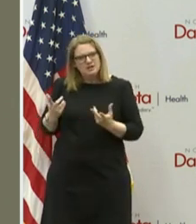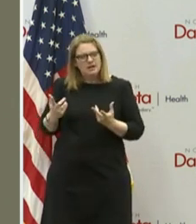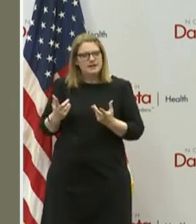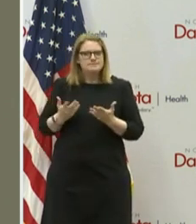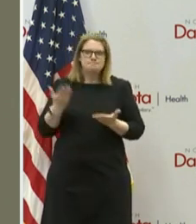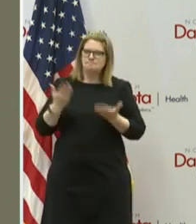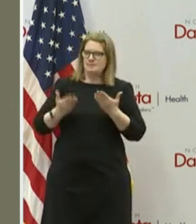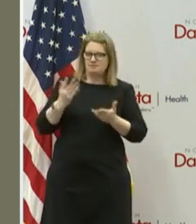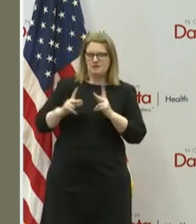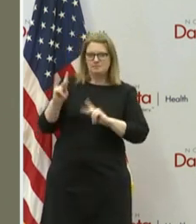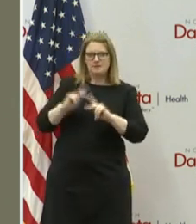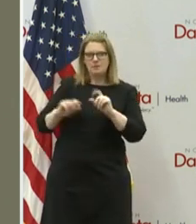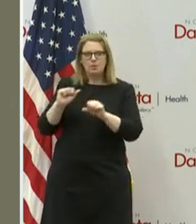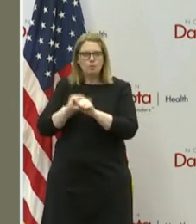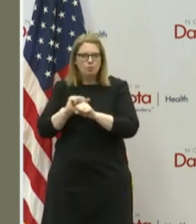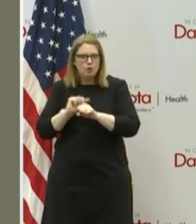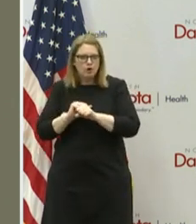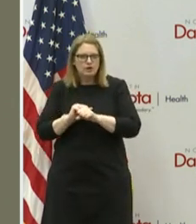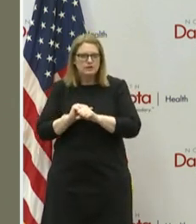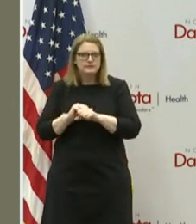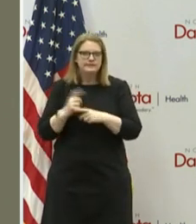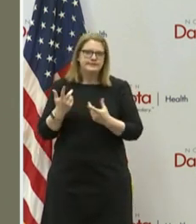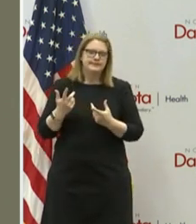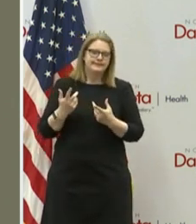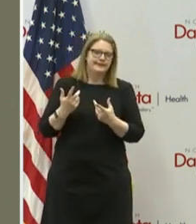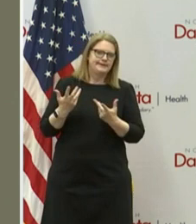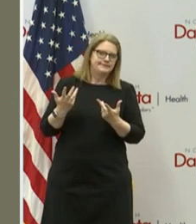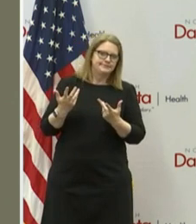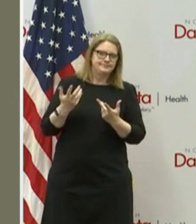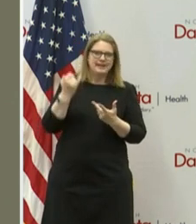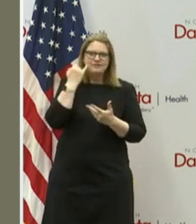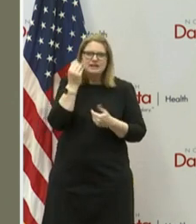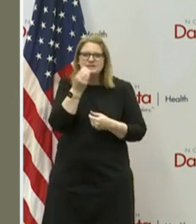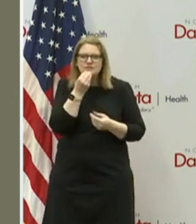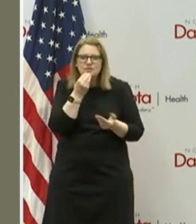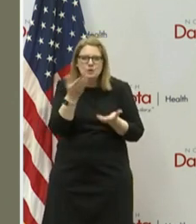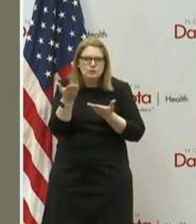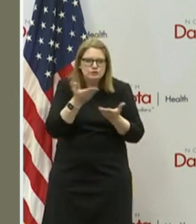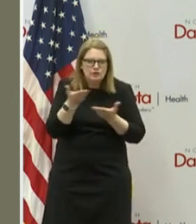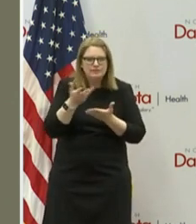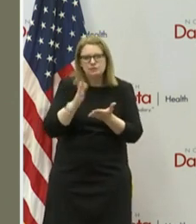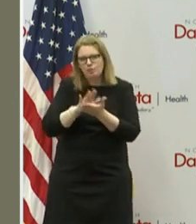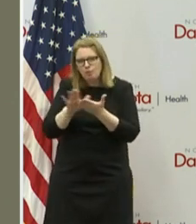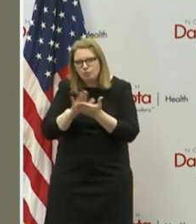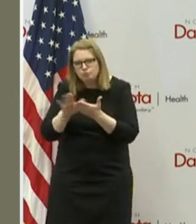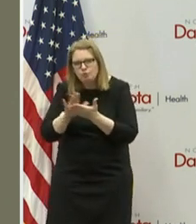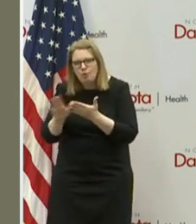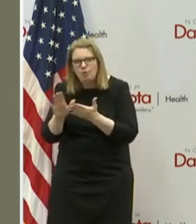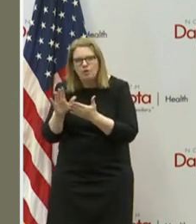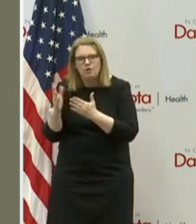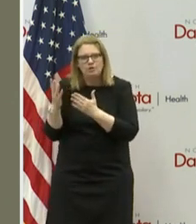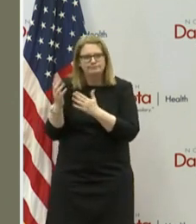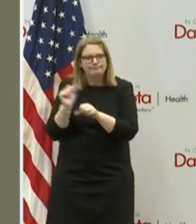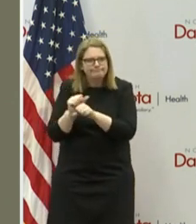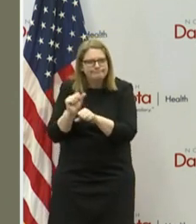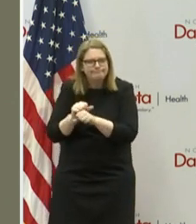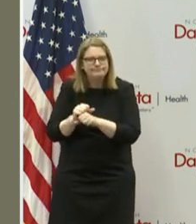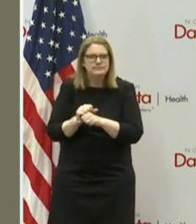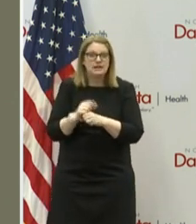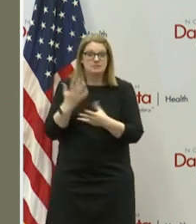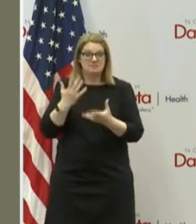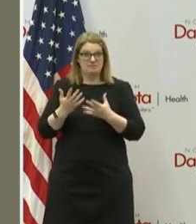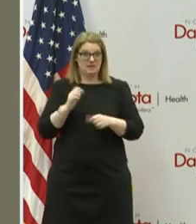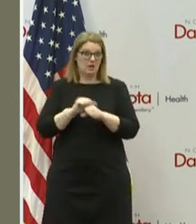might be people who work in, say, roles, whether food service or custodial roles, may work in multiple long-term